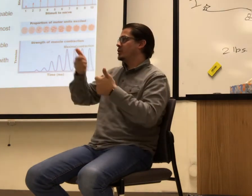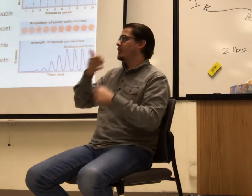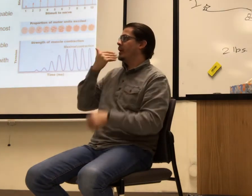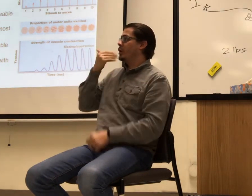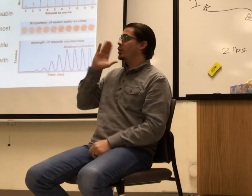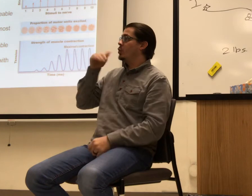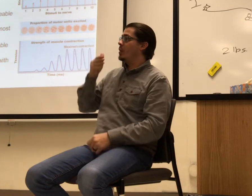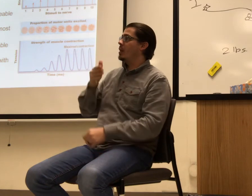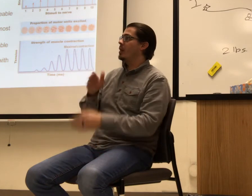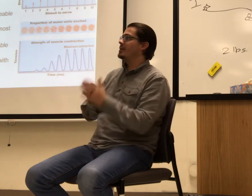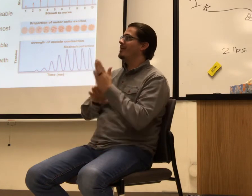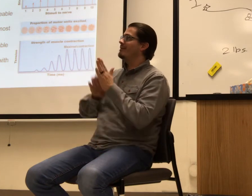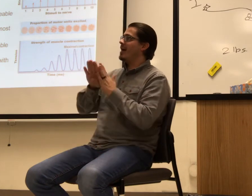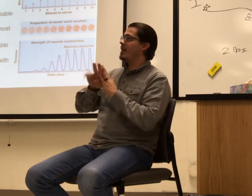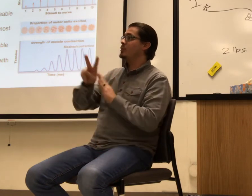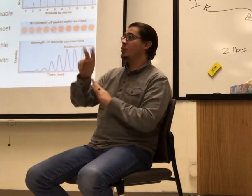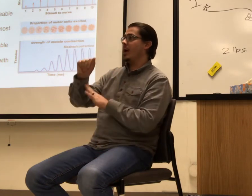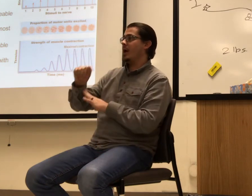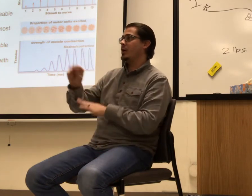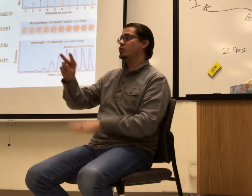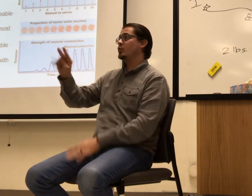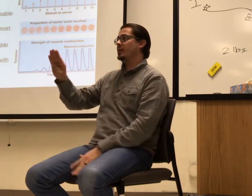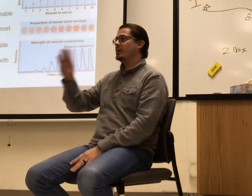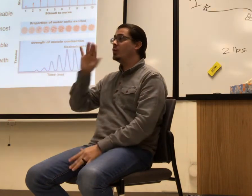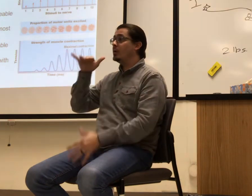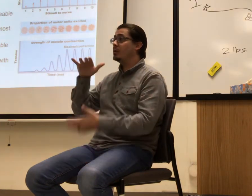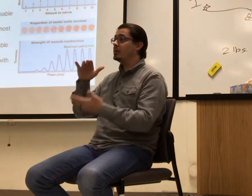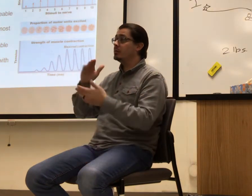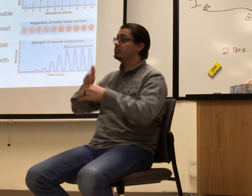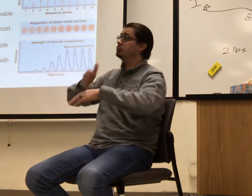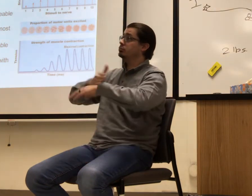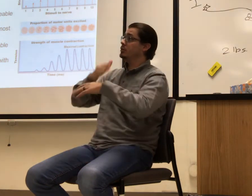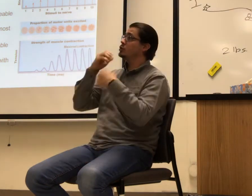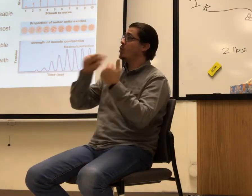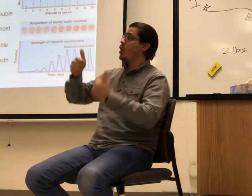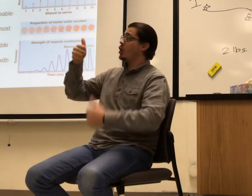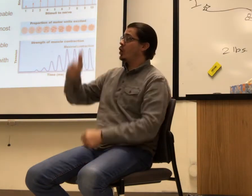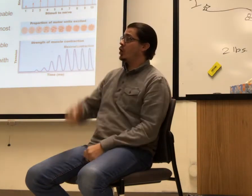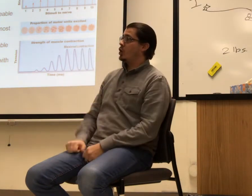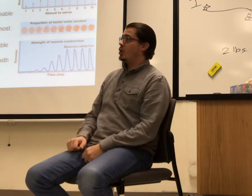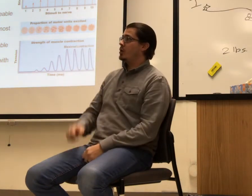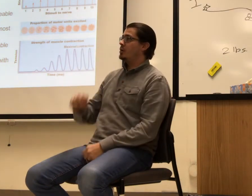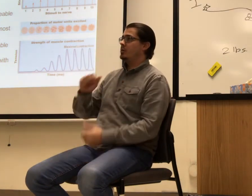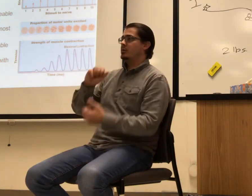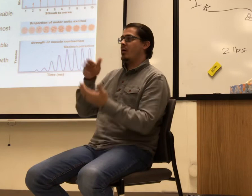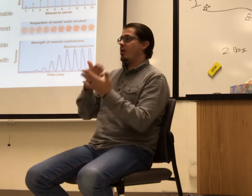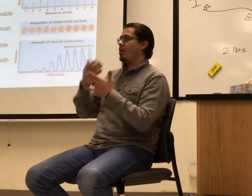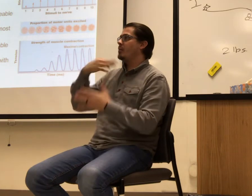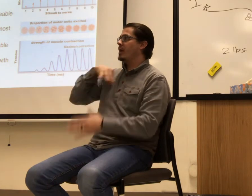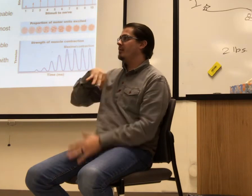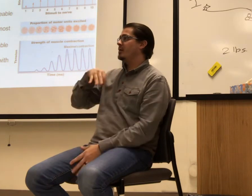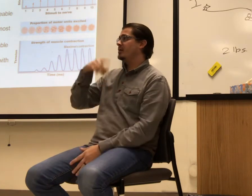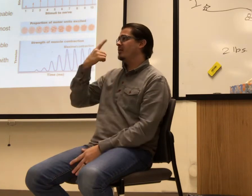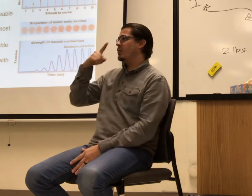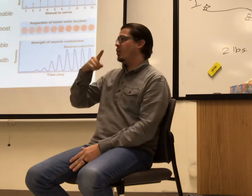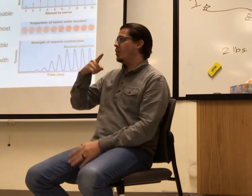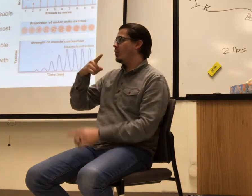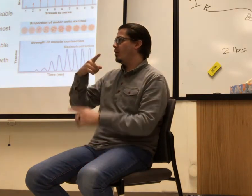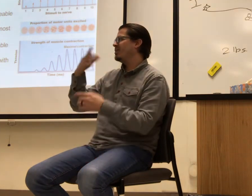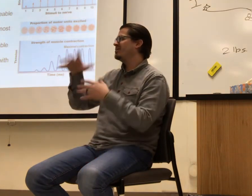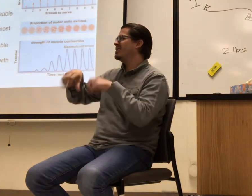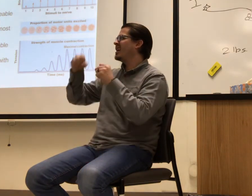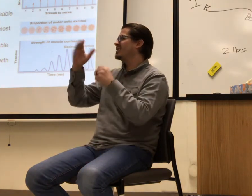You develop the two A's and the two B's, you get stronger and all the benefits. It takes about a month.